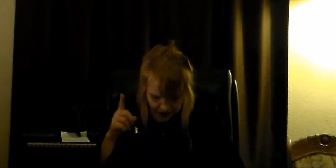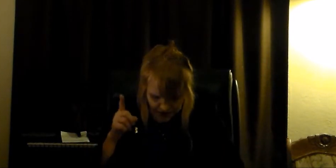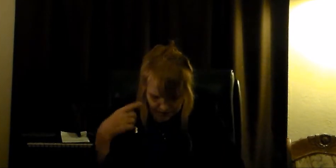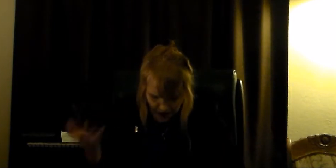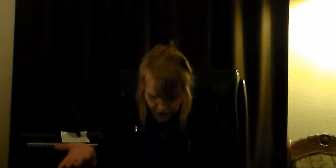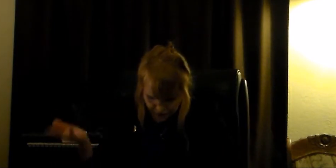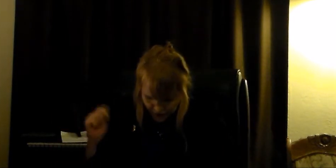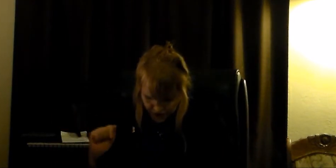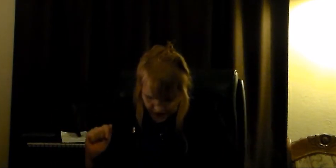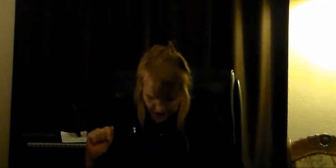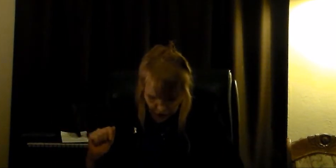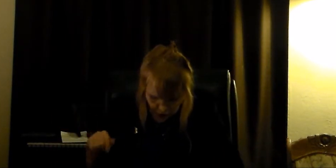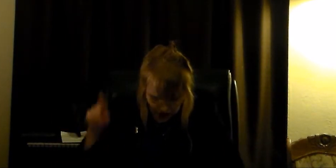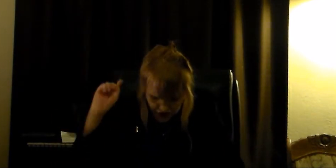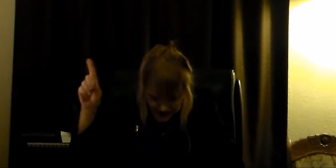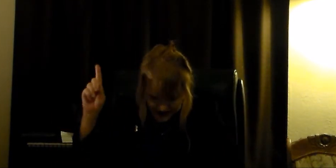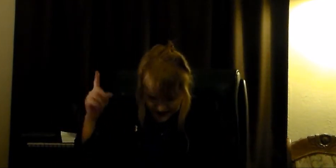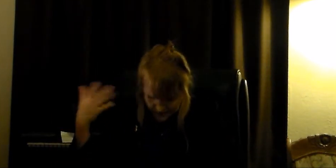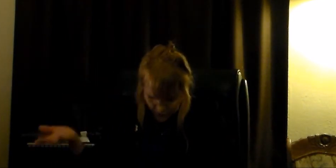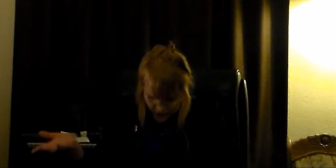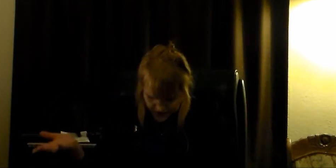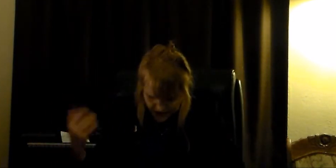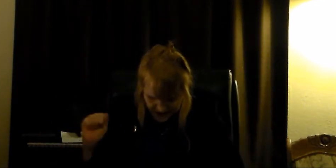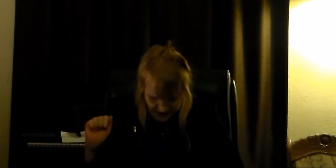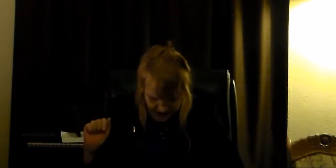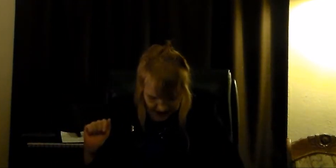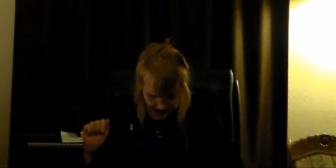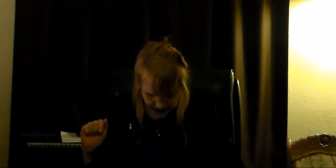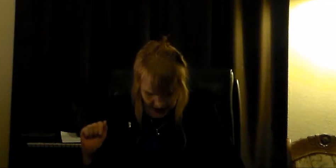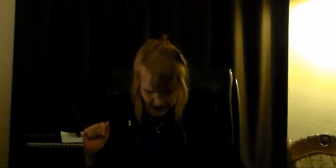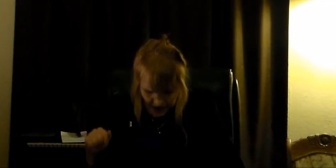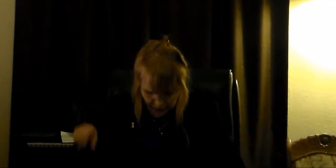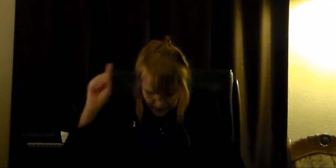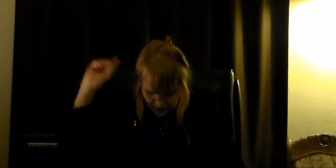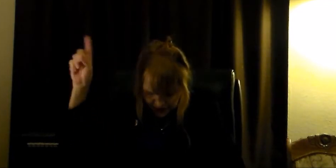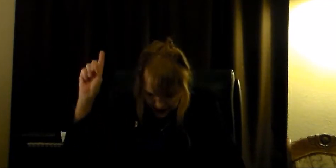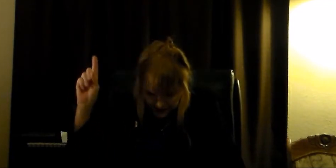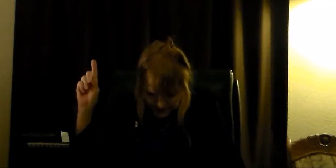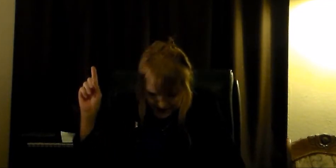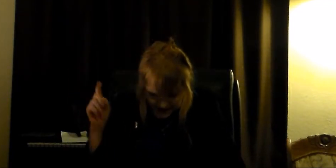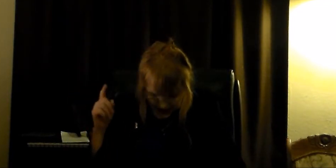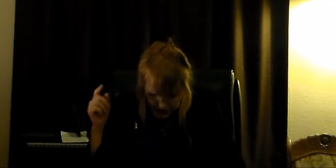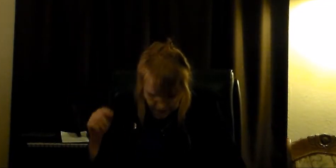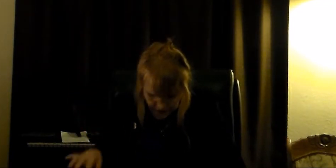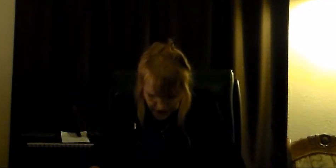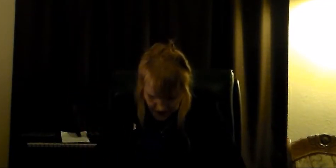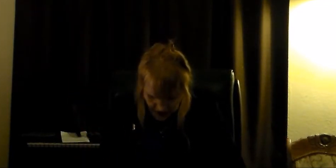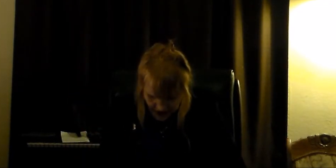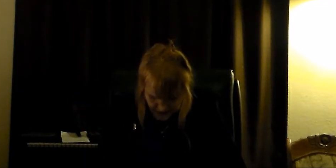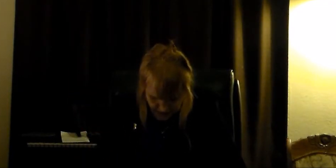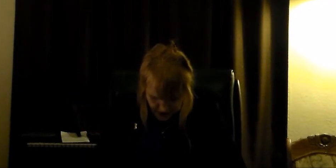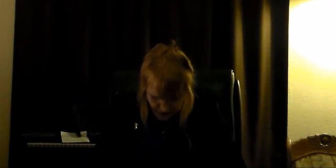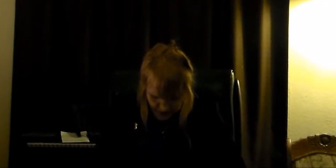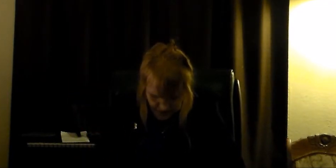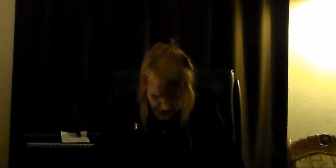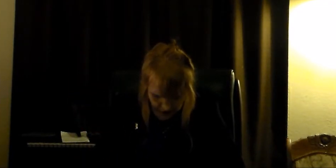Apostles in Mark 3:14, who are Jesus appointed, designated, they will be with him and sent out to preach the gospel, the scriptures of the